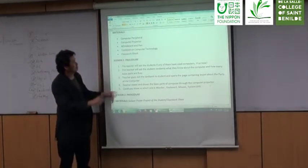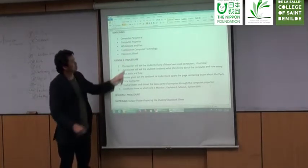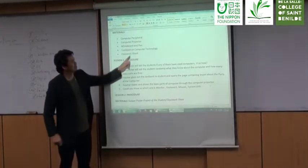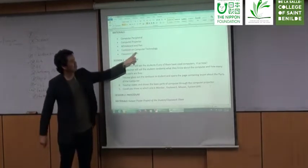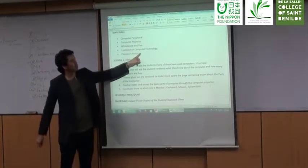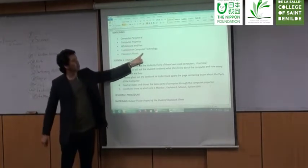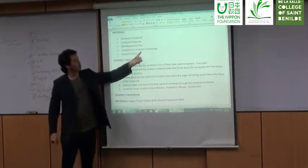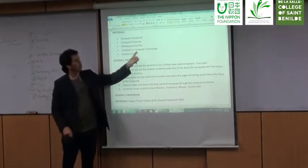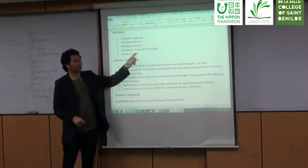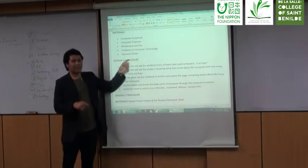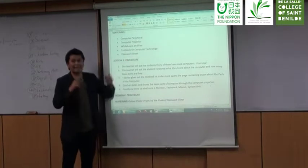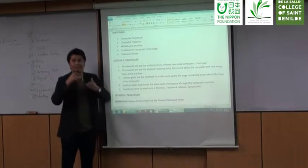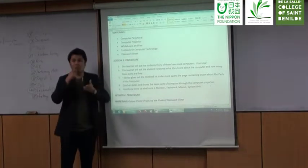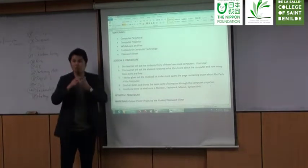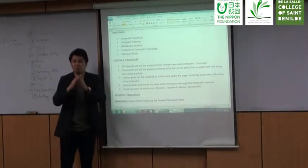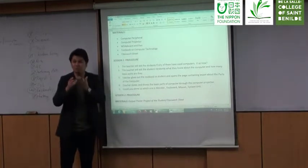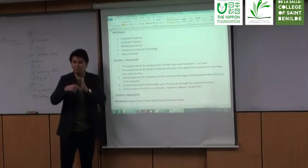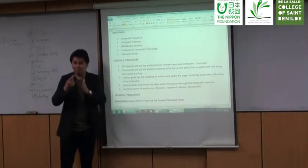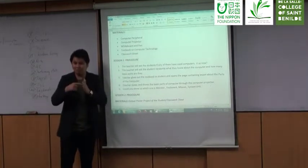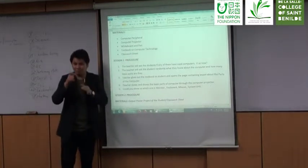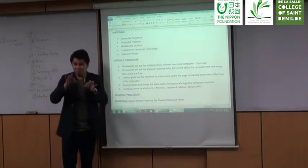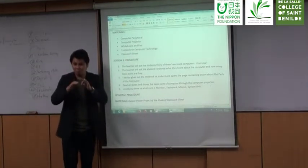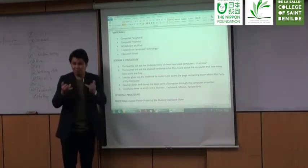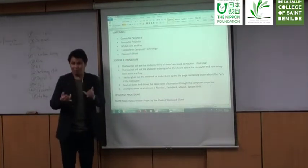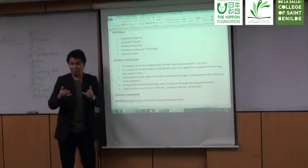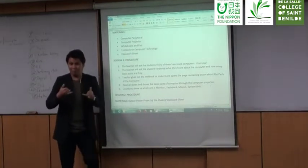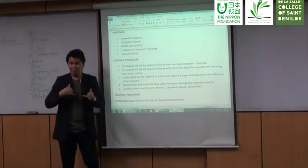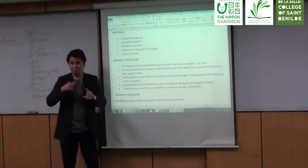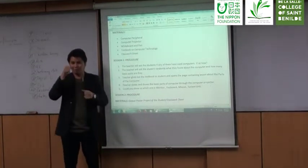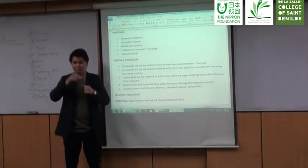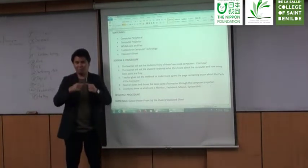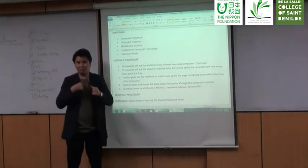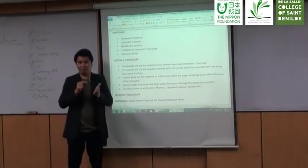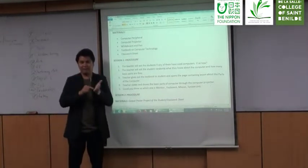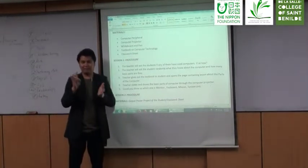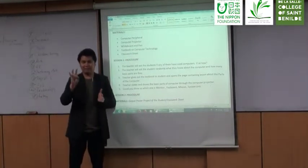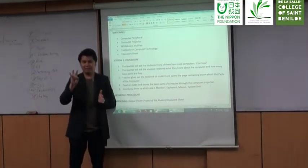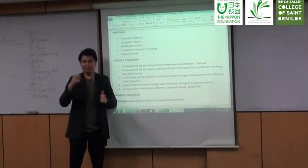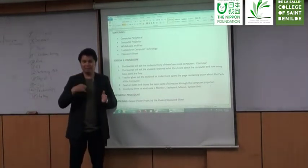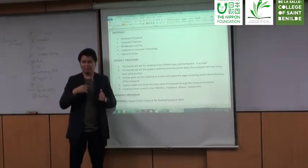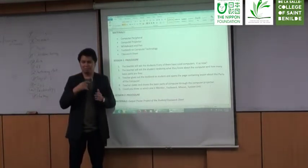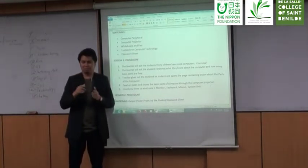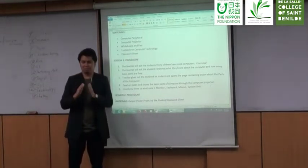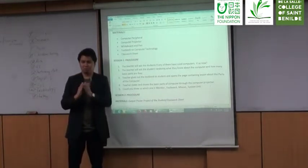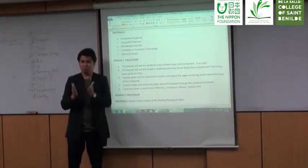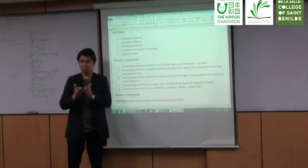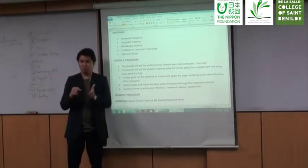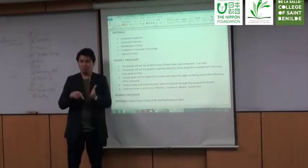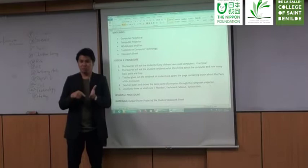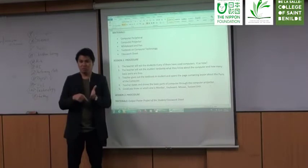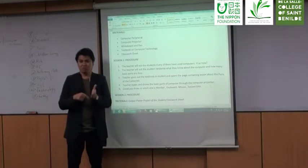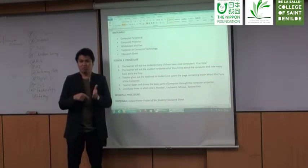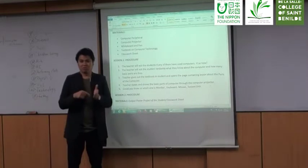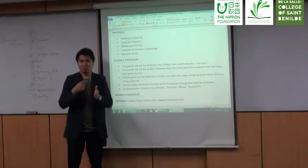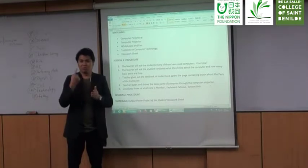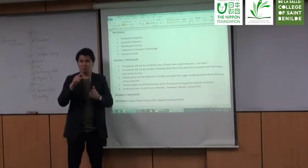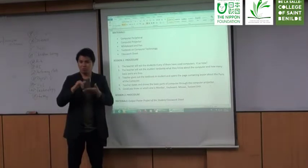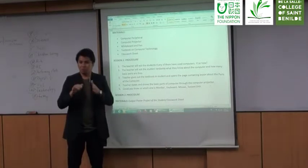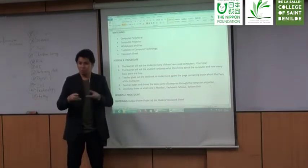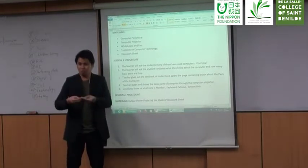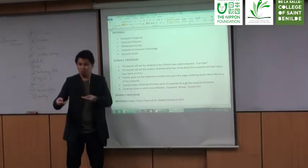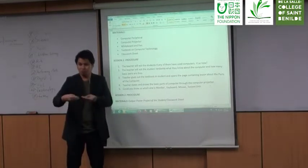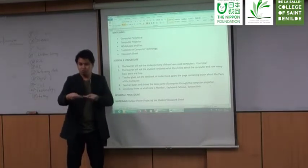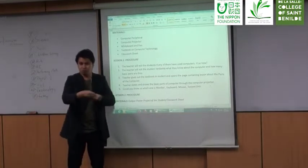Whiteboard, That's school. Sometimes you don't have to. Remember the segment. for grade 7,